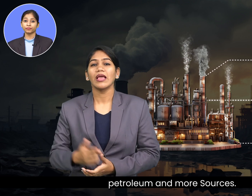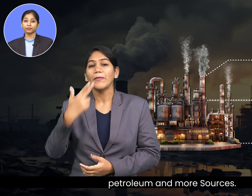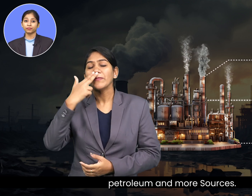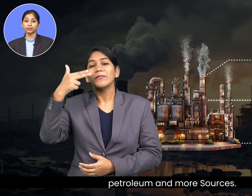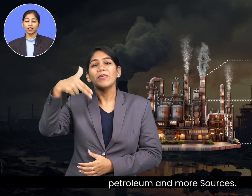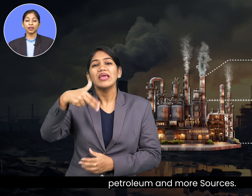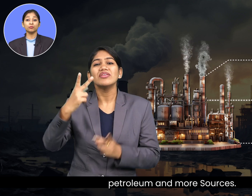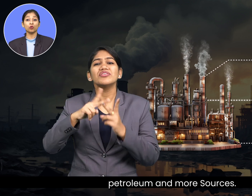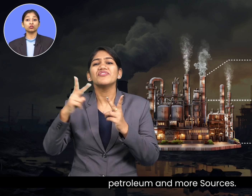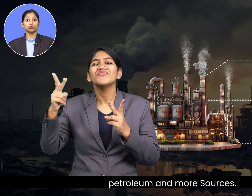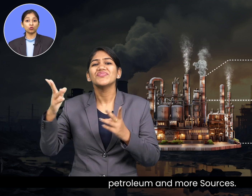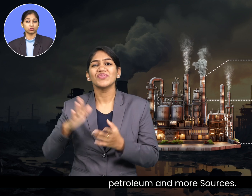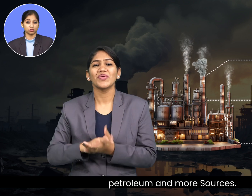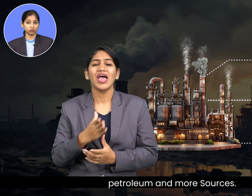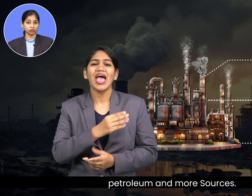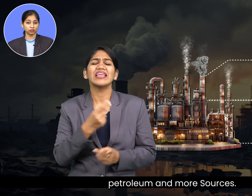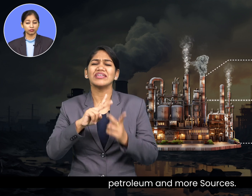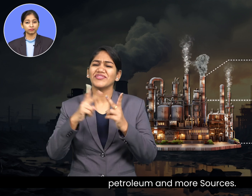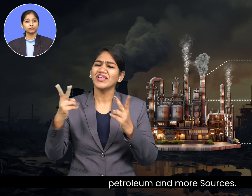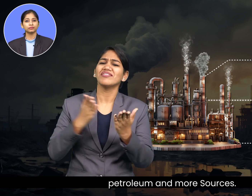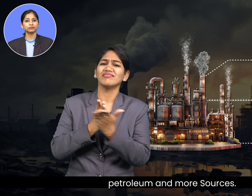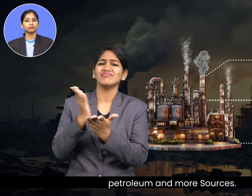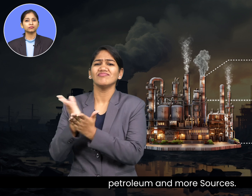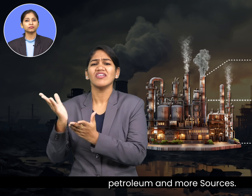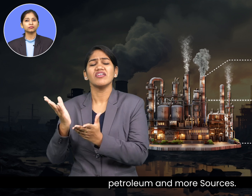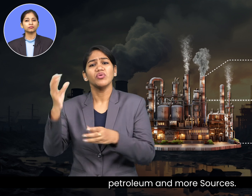petroleum, and more sources.